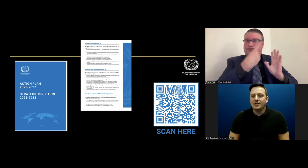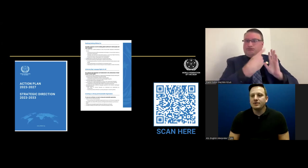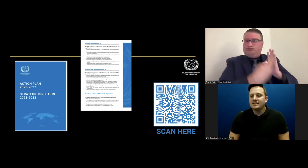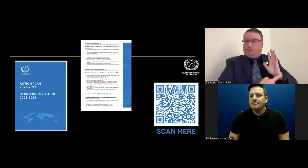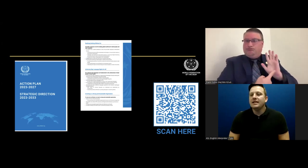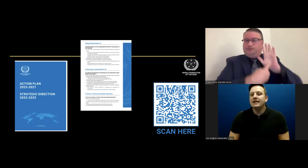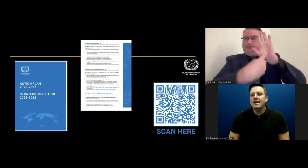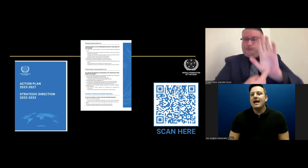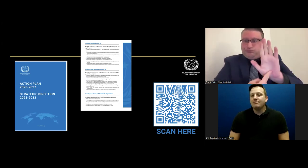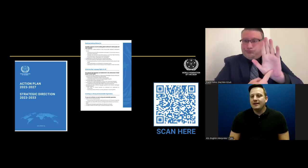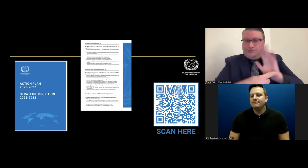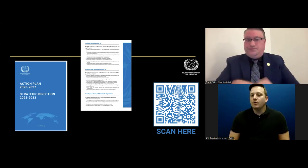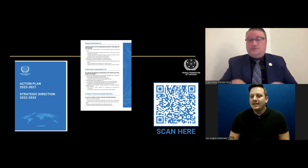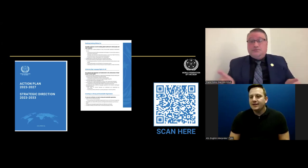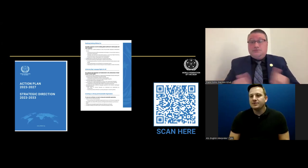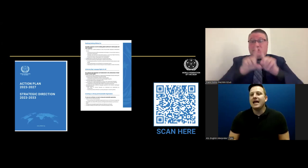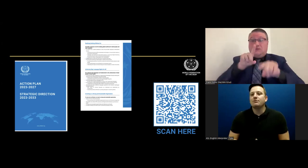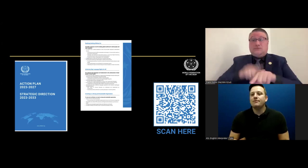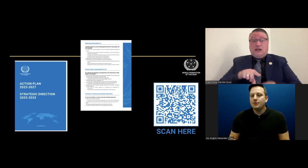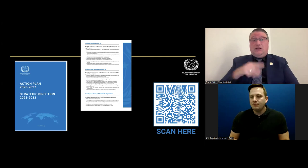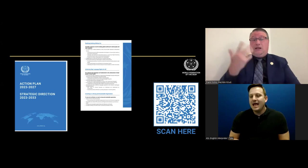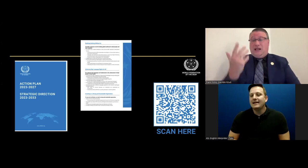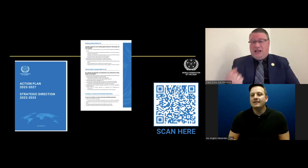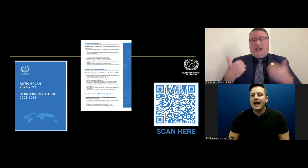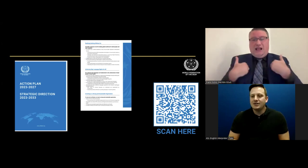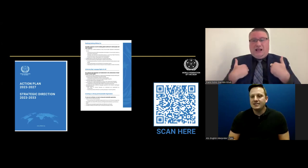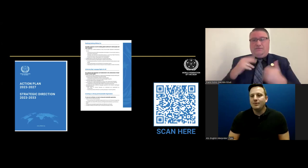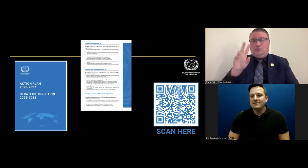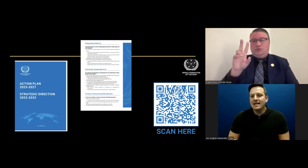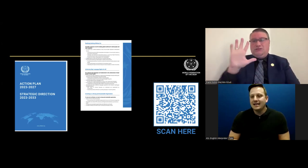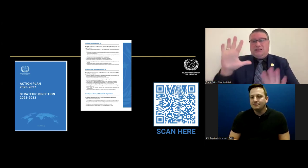General Assembly every 4 years and review the plan, the actions that we've taken.